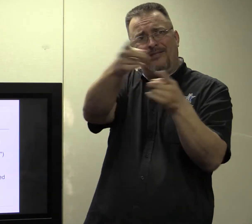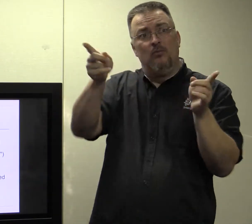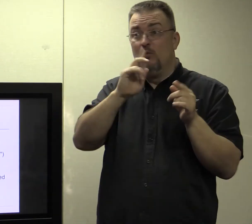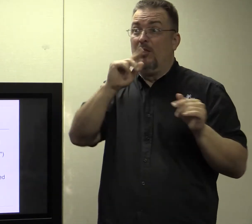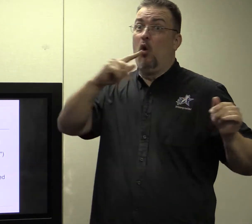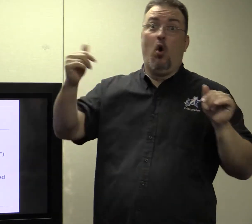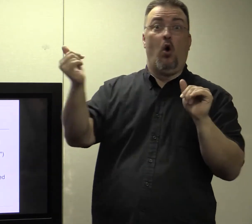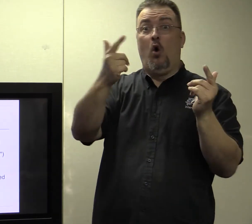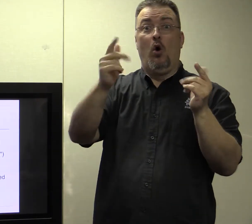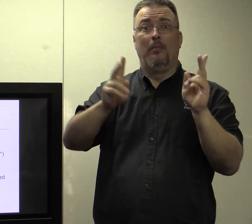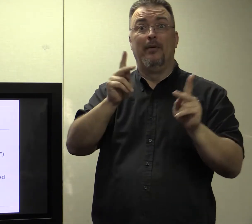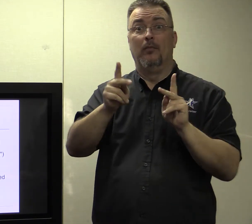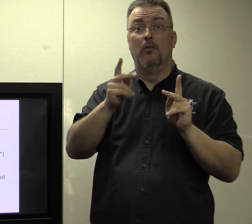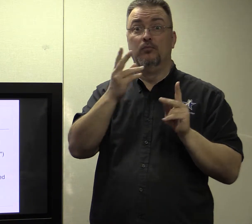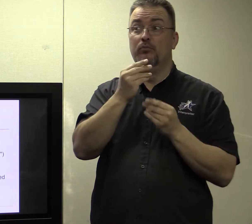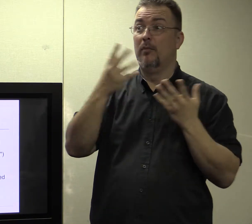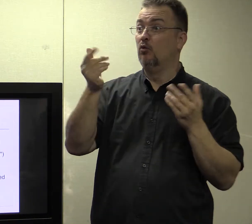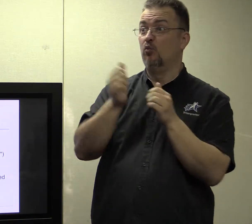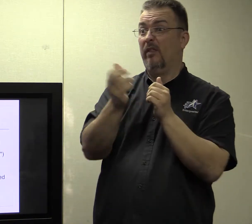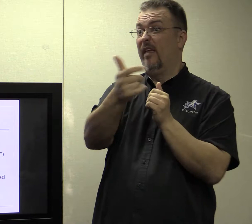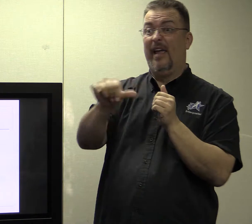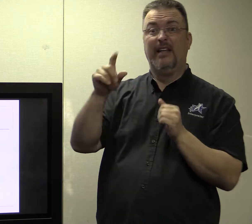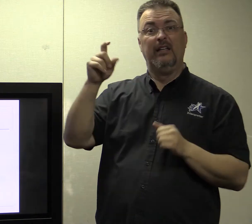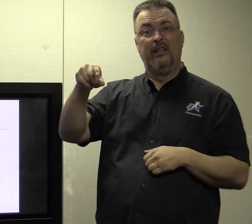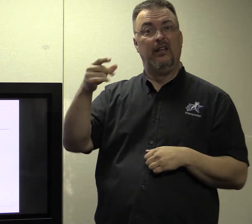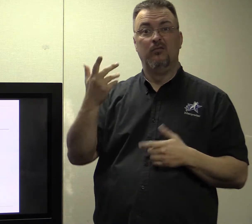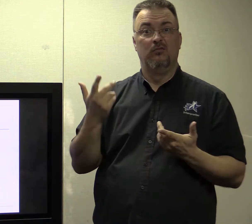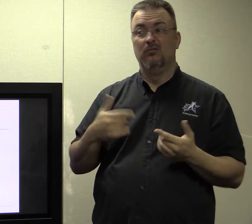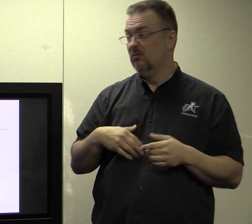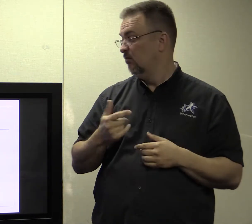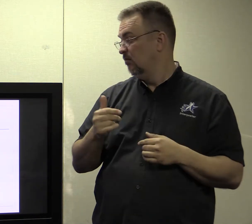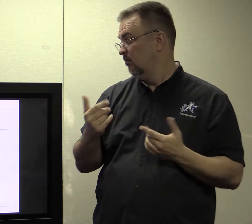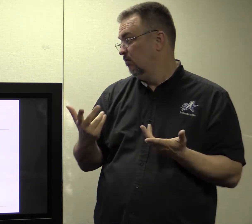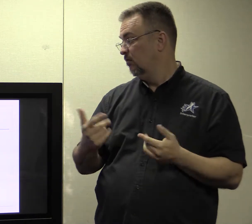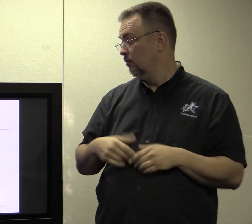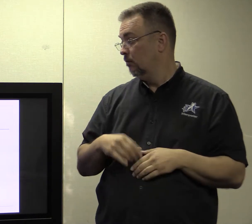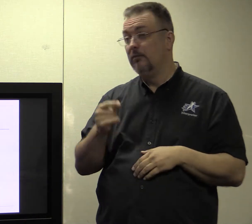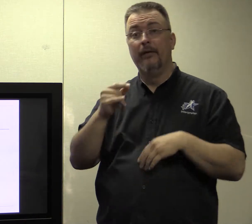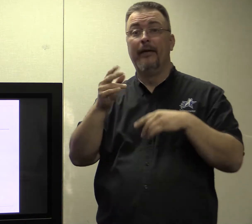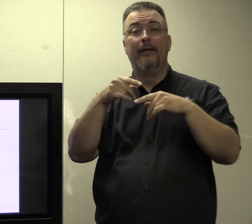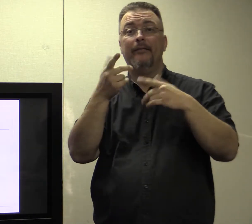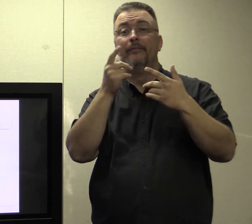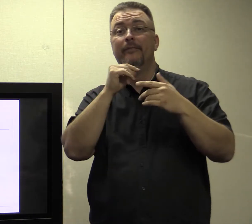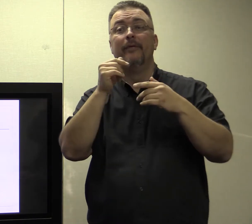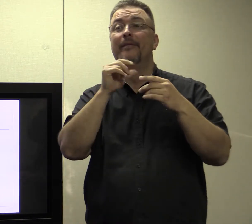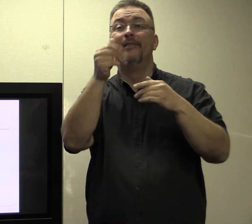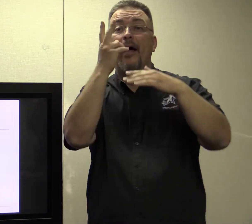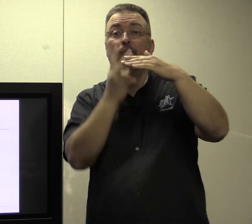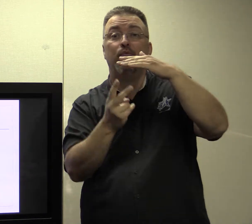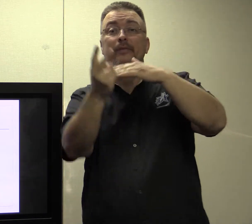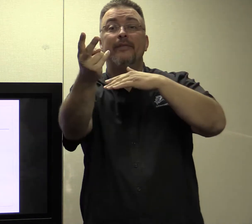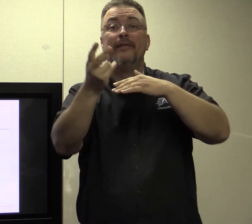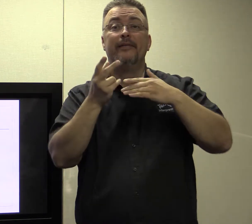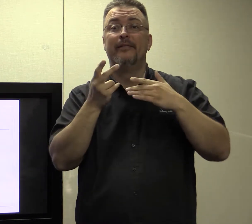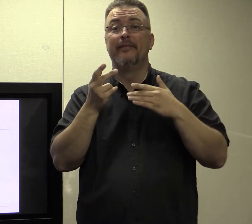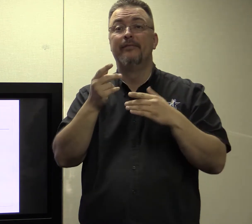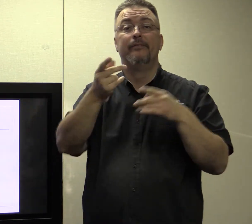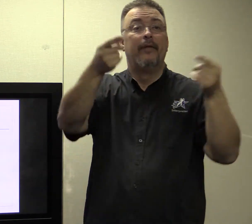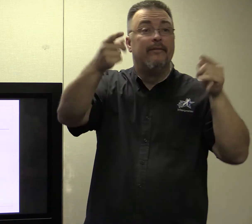people with any need for debate. Unforeseen and unplanned event or circumstance.